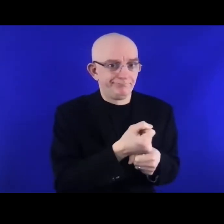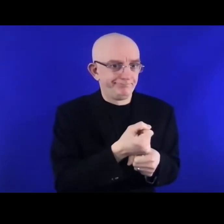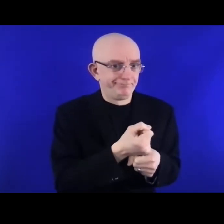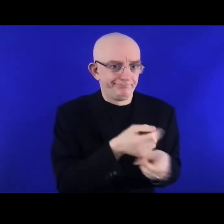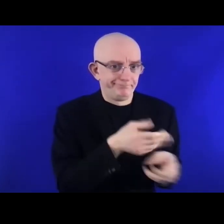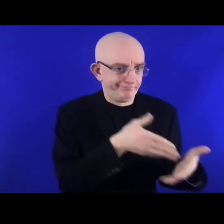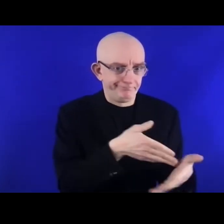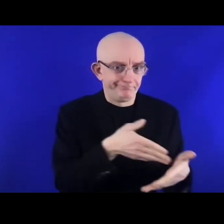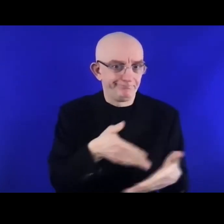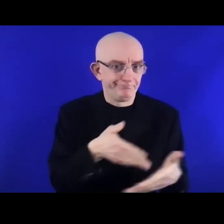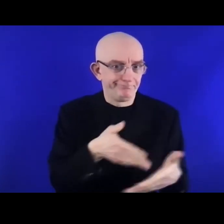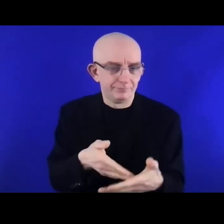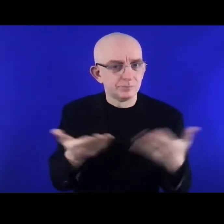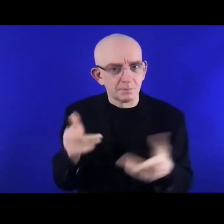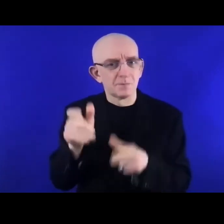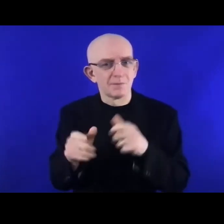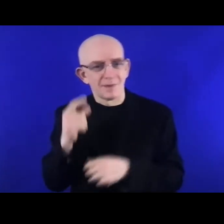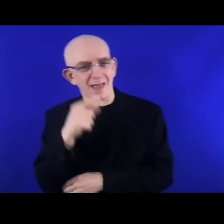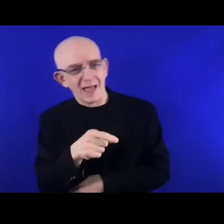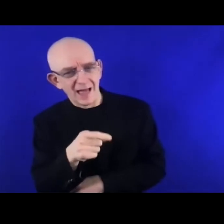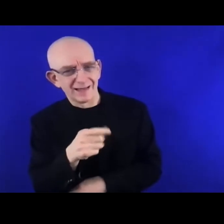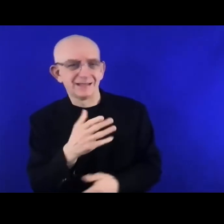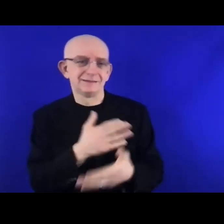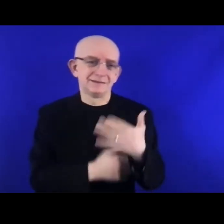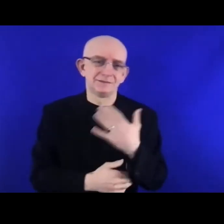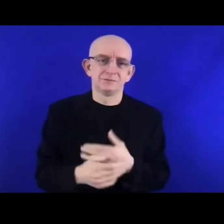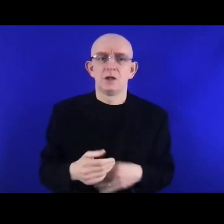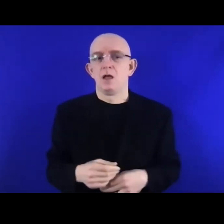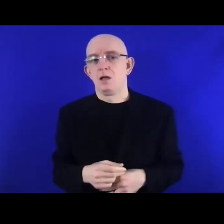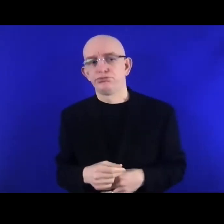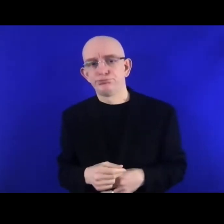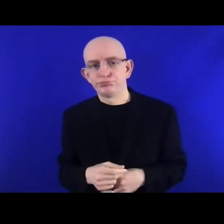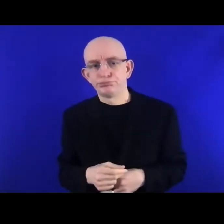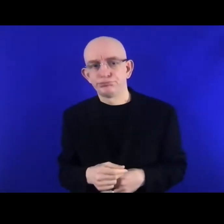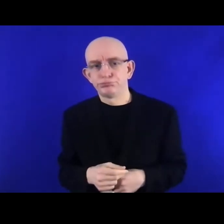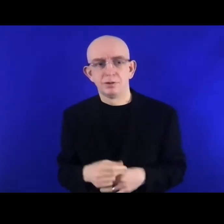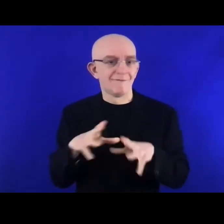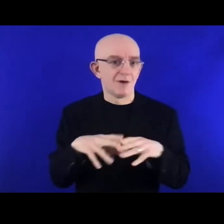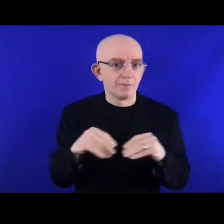it wouldn't be like that if you could have the same opportunities as other person without disabilities.